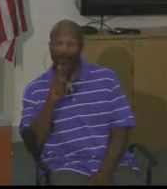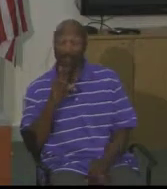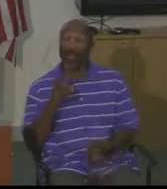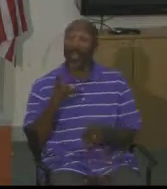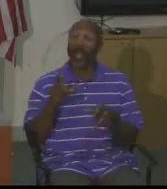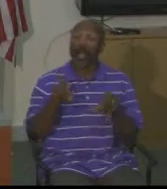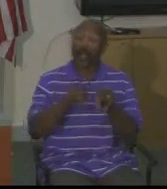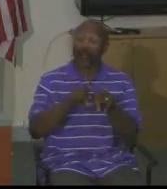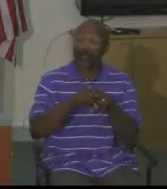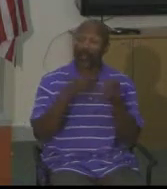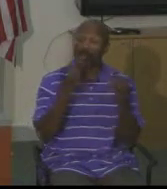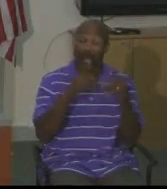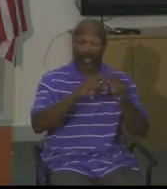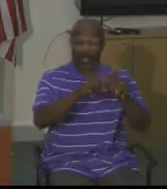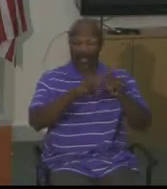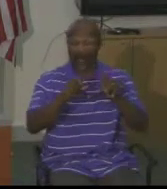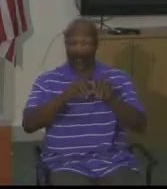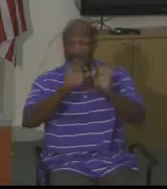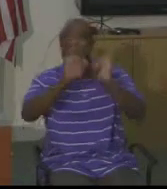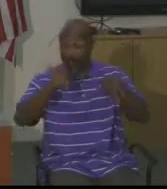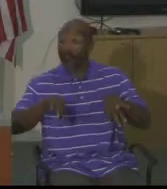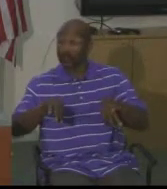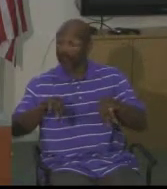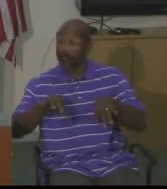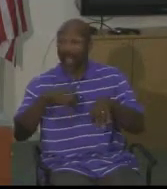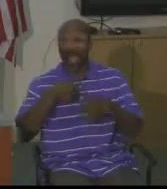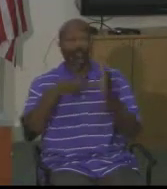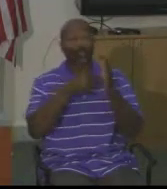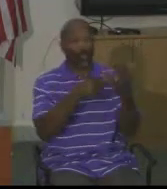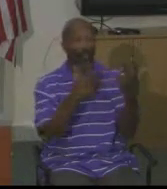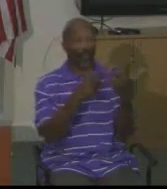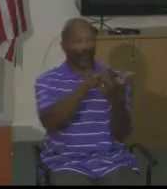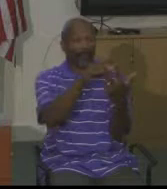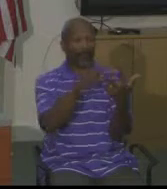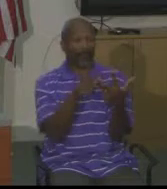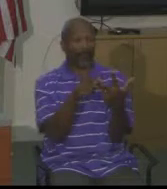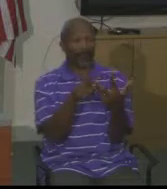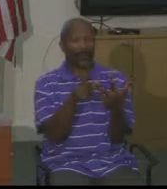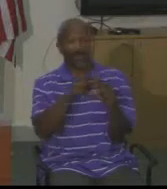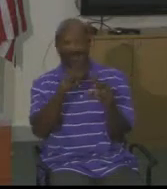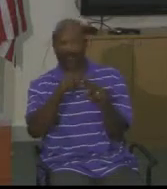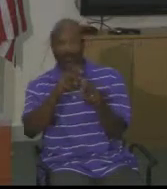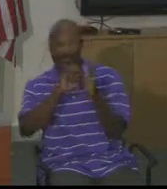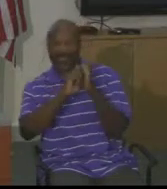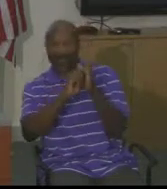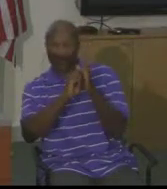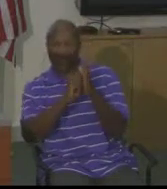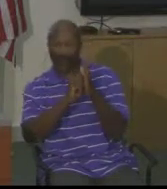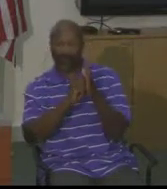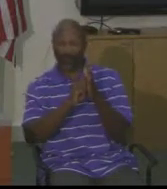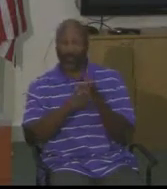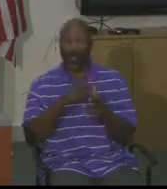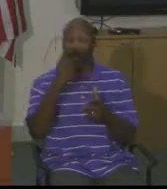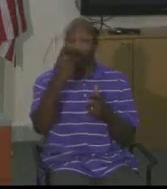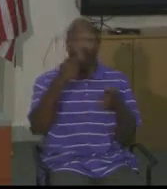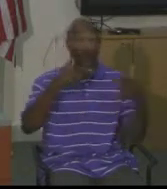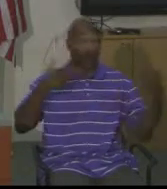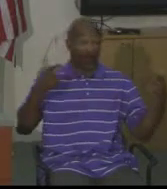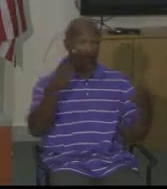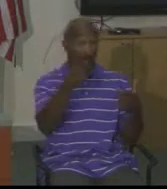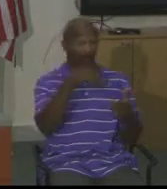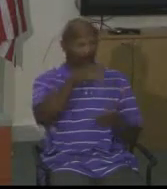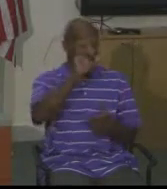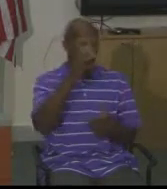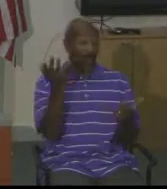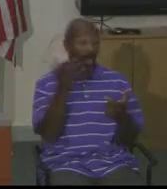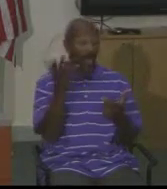And there are many, many different formats. I'm just showing three, and on the next slide I'm going to show you a couple different examples. The biggest one that you'll find